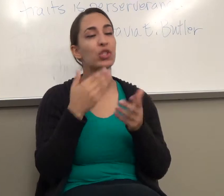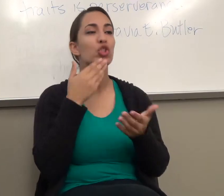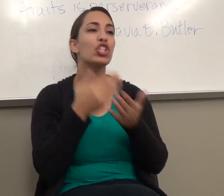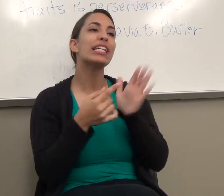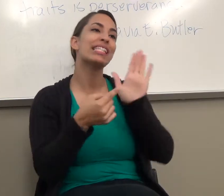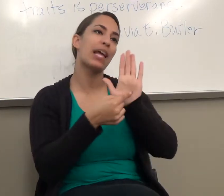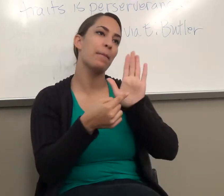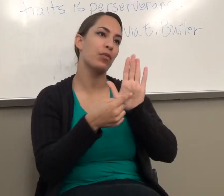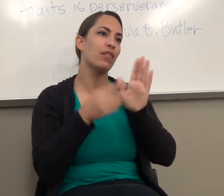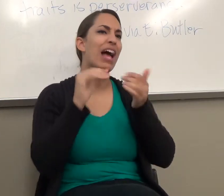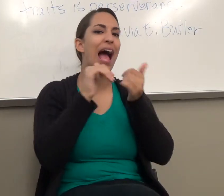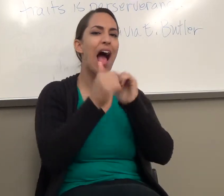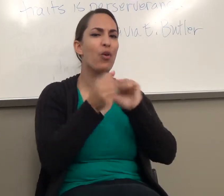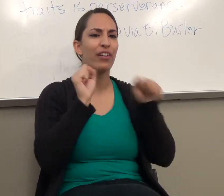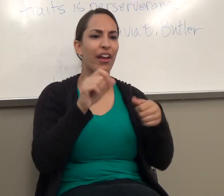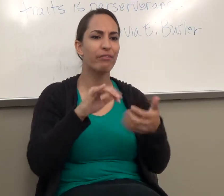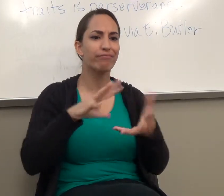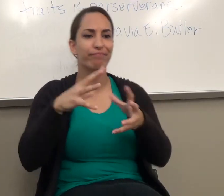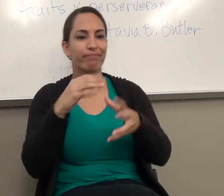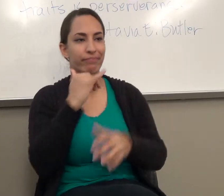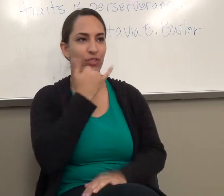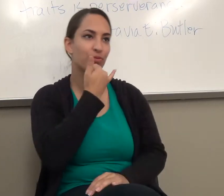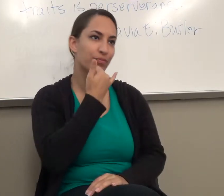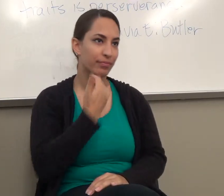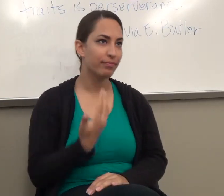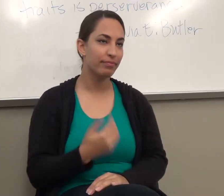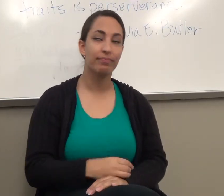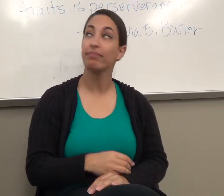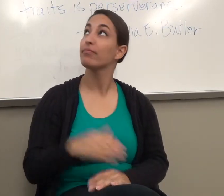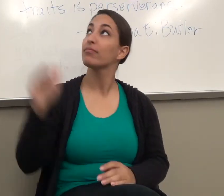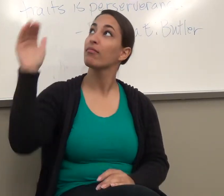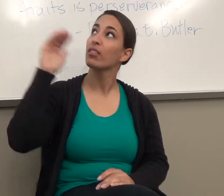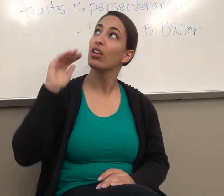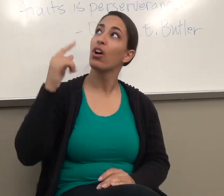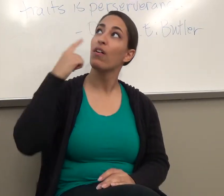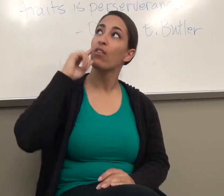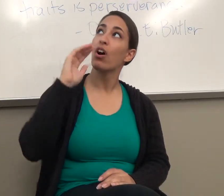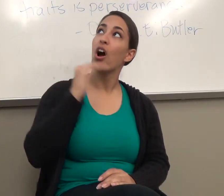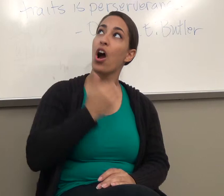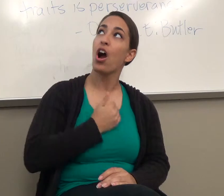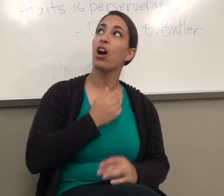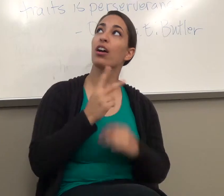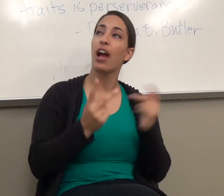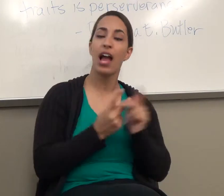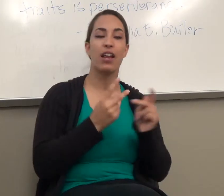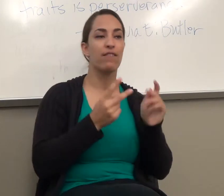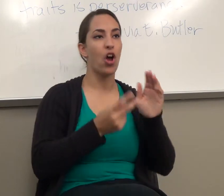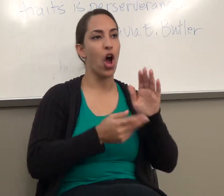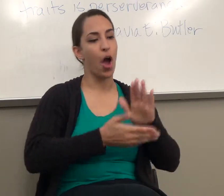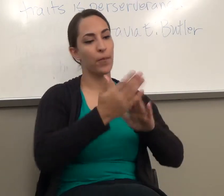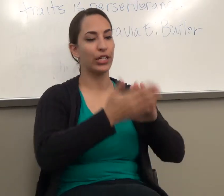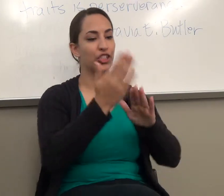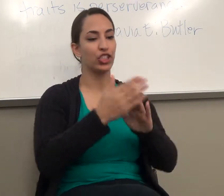Okay. For our kind of operation, the cost of routine maintenance for normal wear and tear on